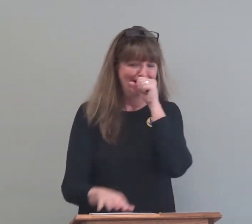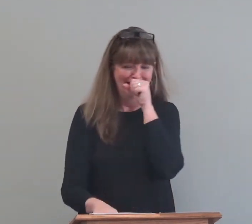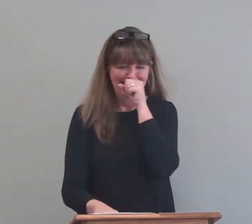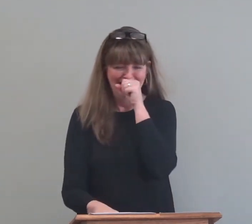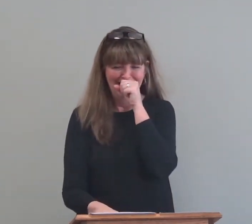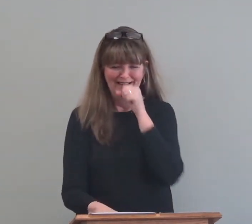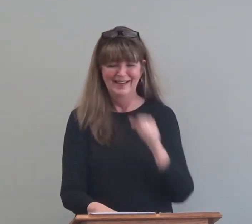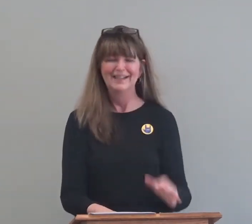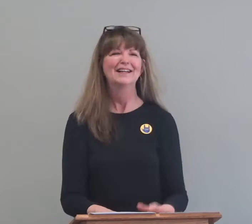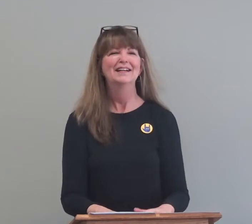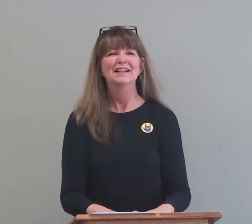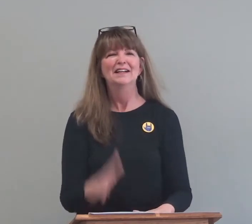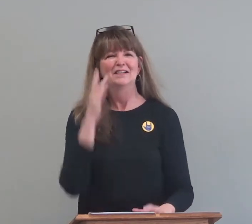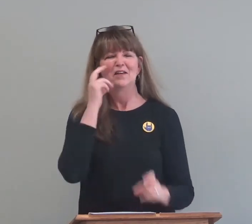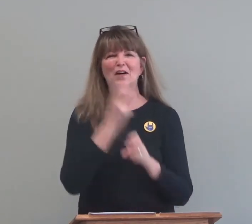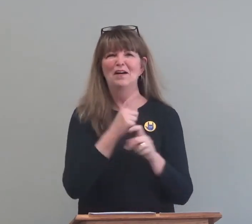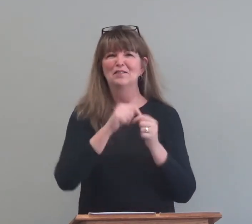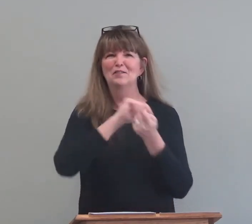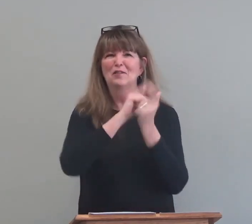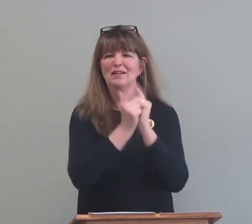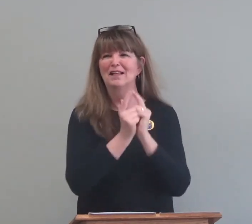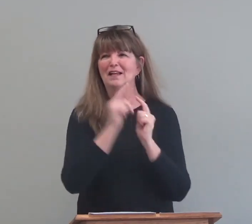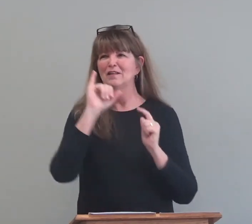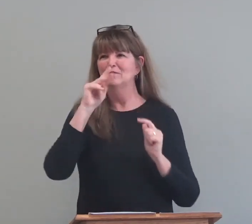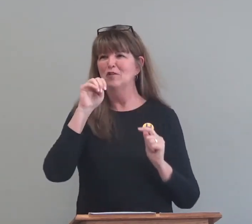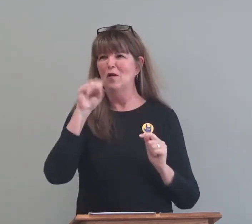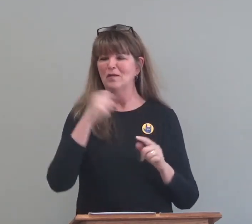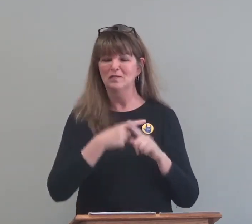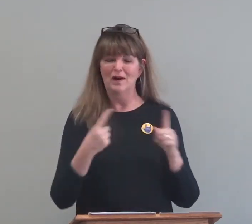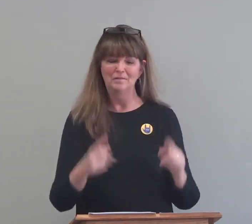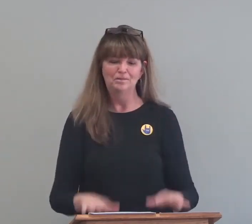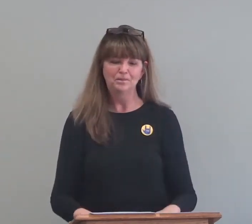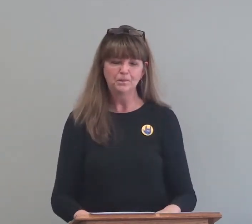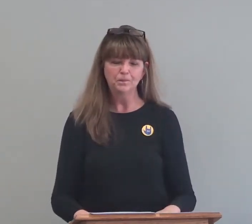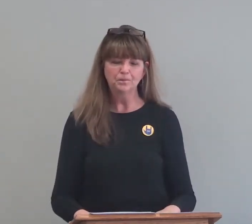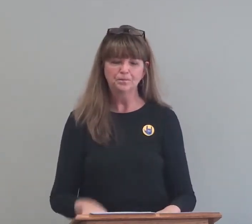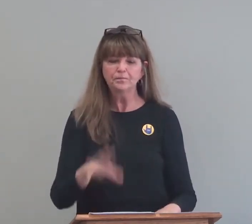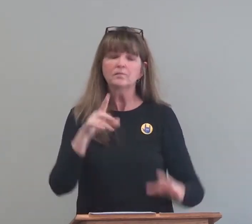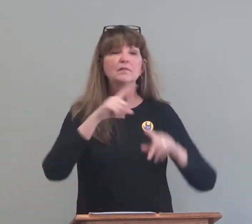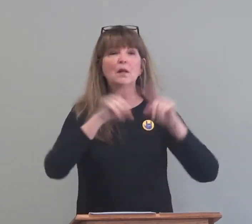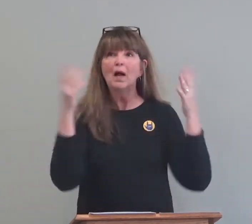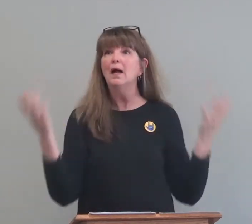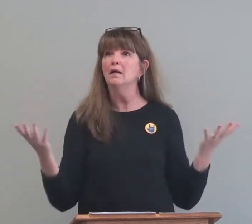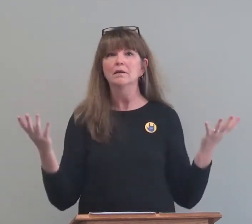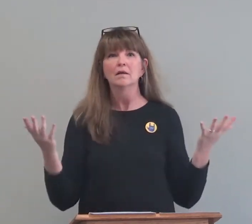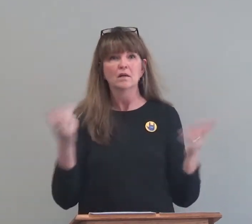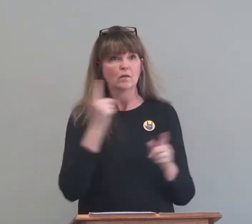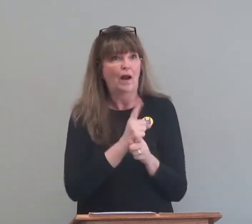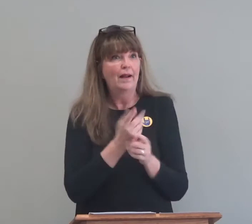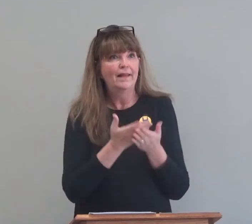I hope I got the humor of that okay. It's hard to translate jokes sometimes, but yeah.